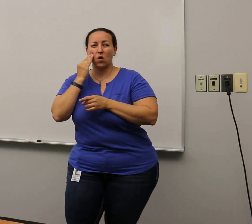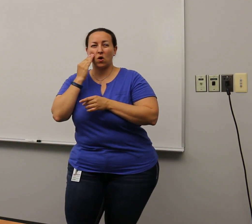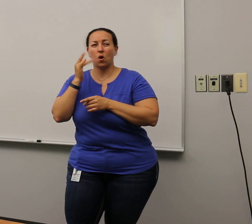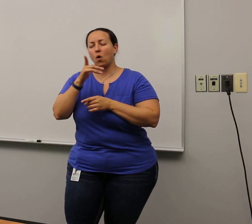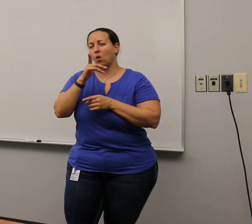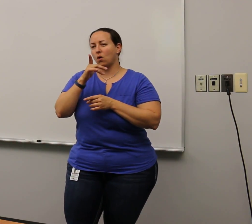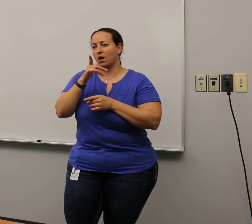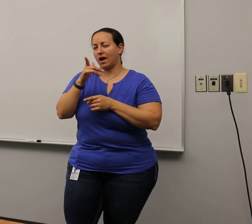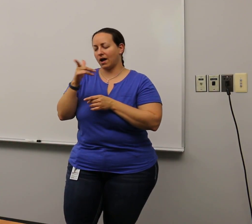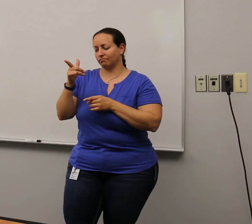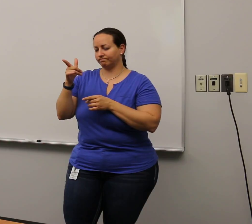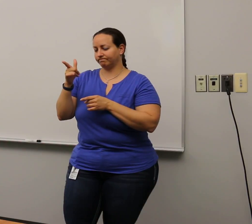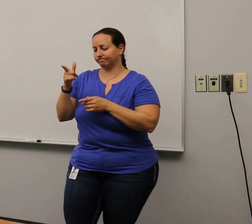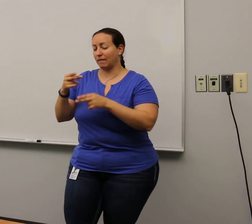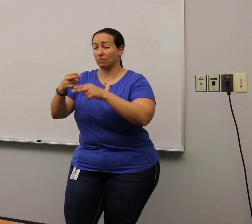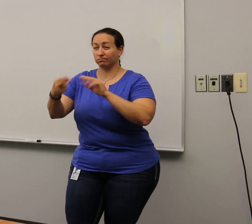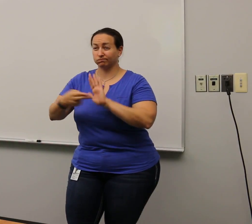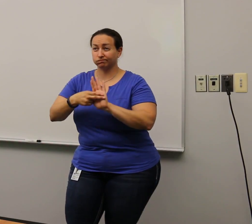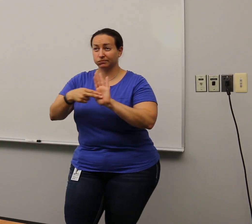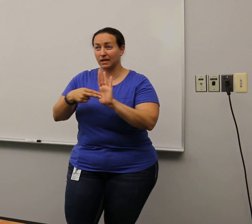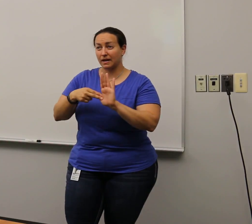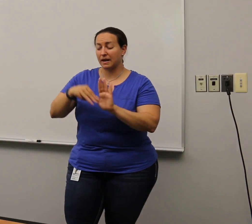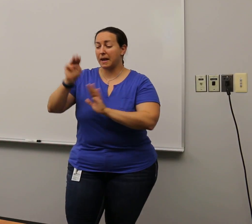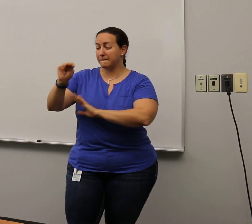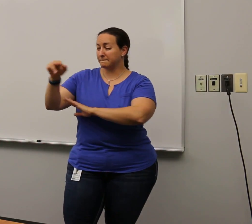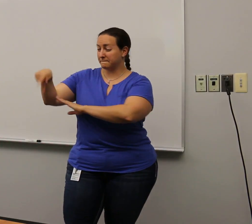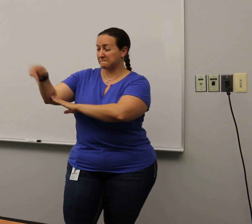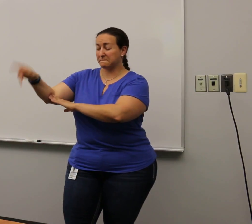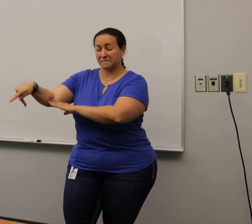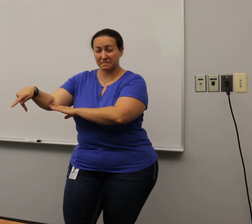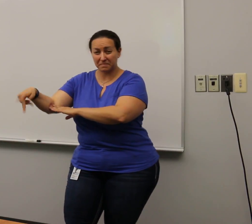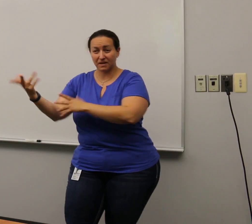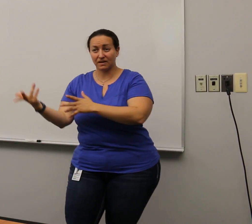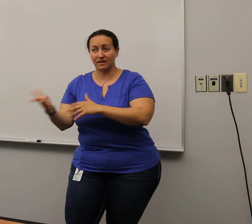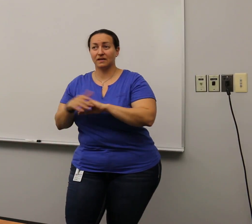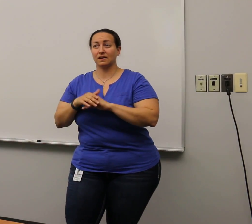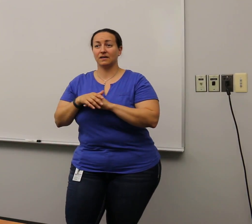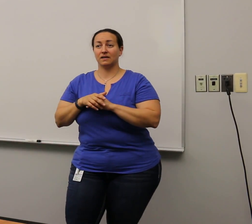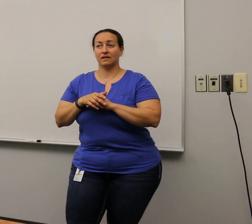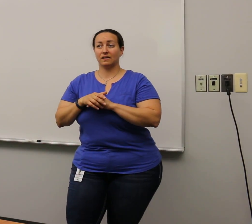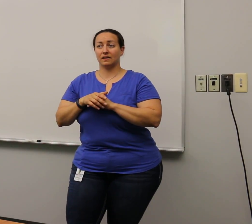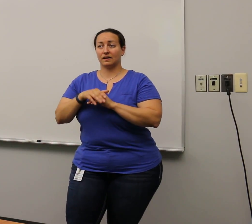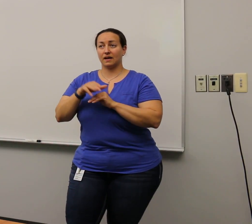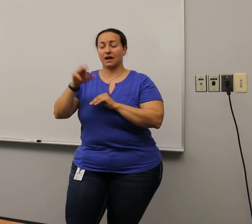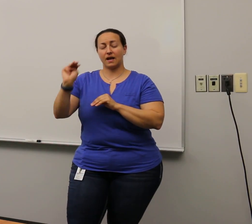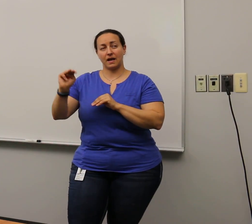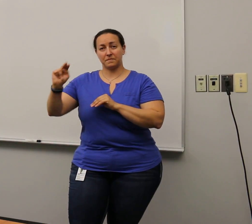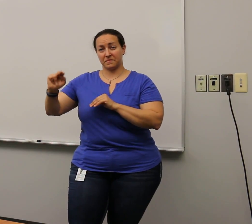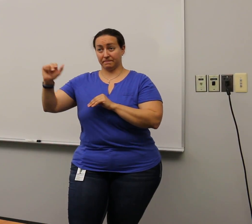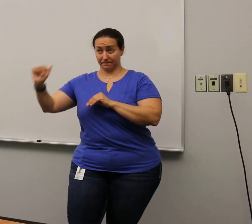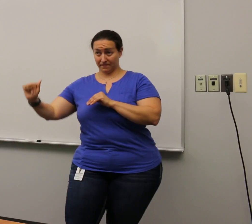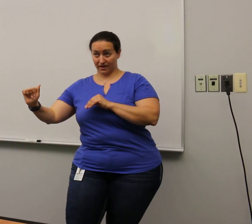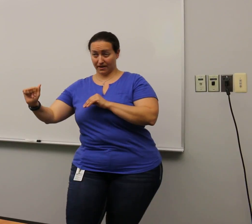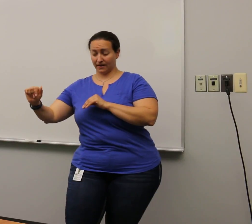the Legislative Assembly, members of provincial parliament, members of the National Assembly, or members of the House of